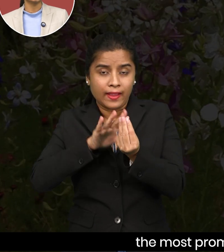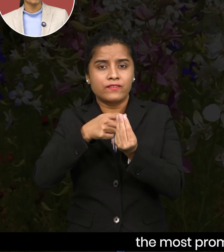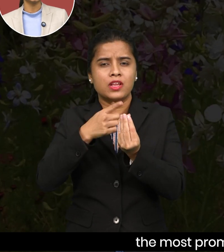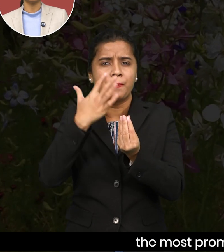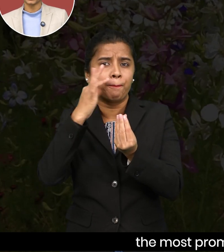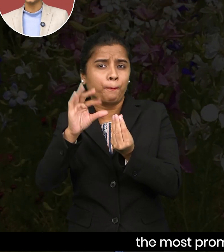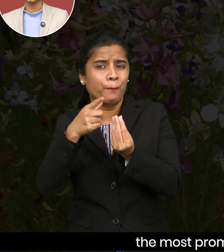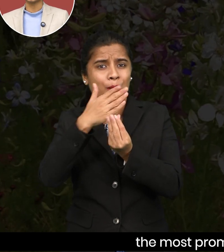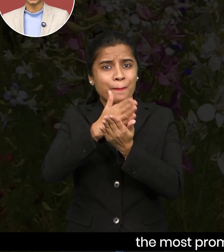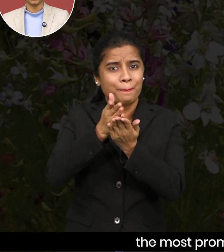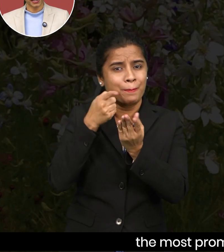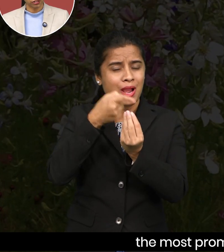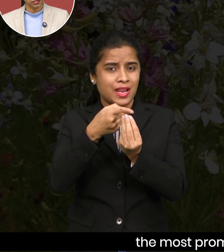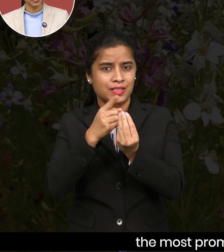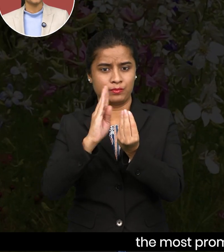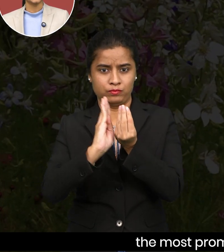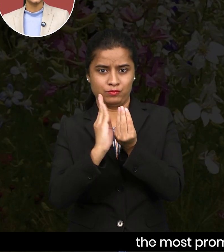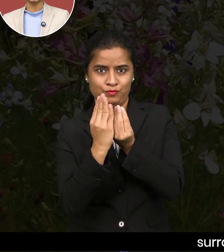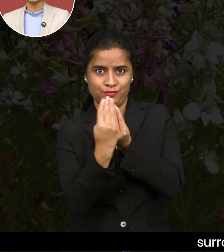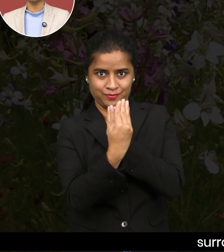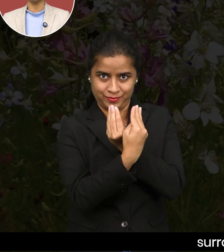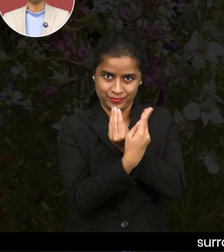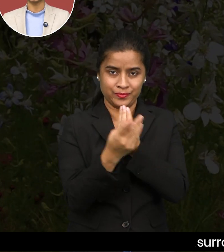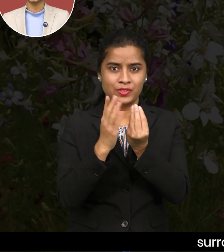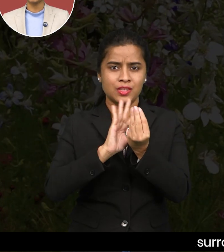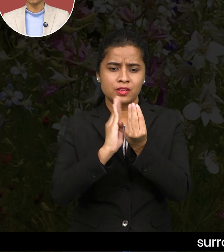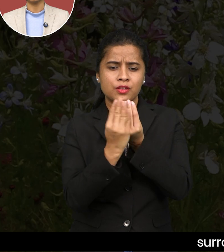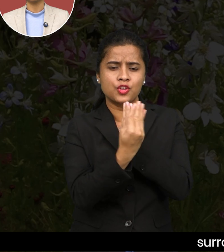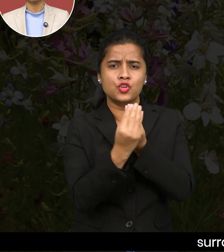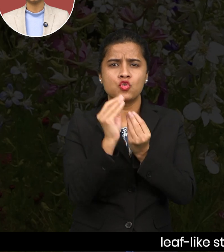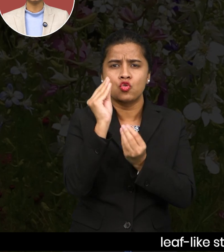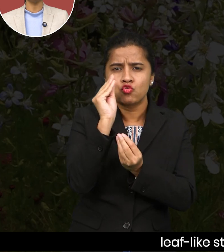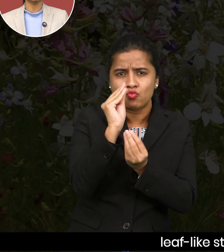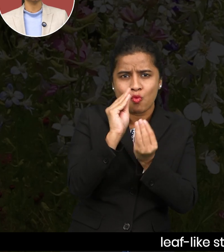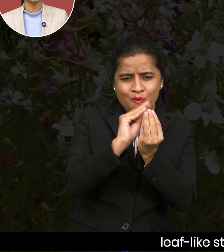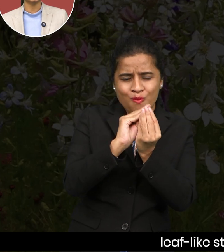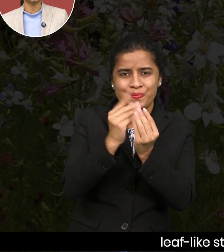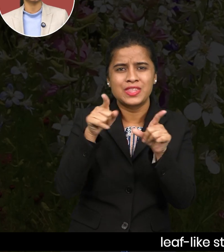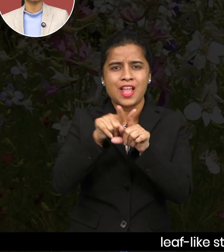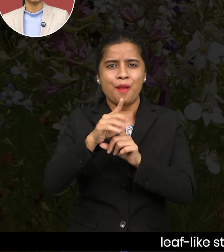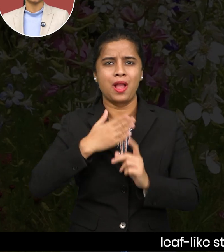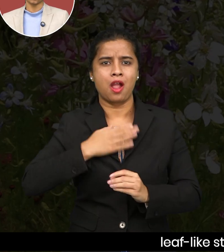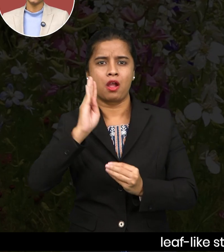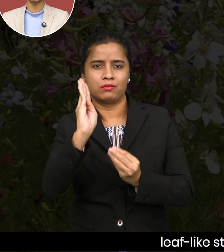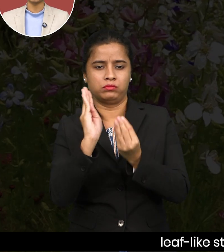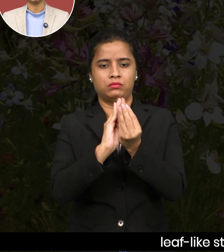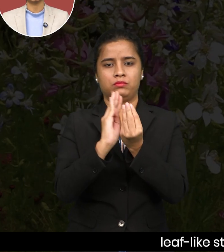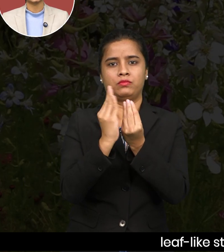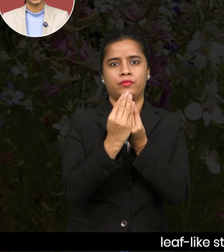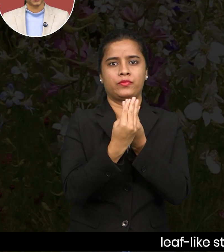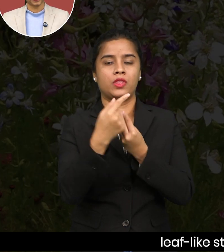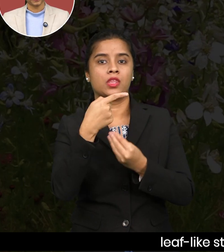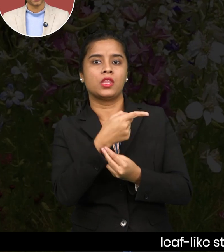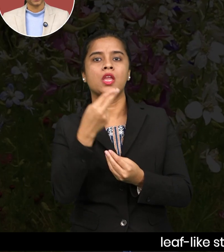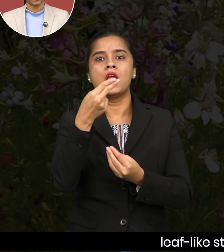most prominent parts are the petals, surrounded by small leaf-like structures called